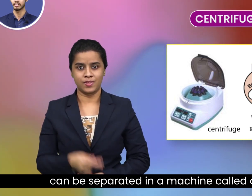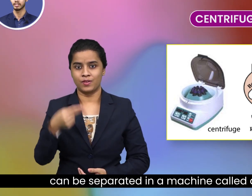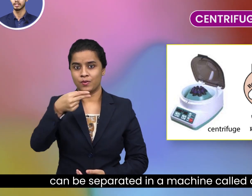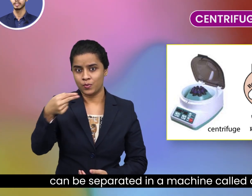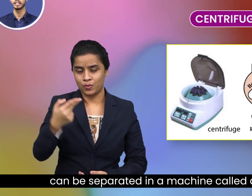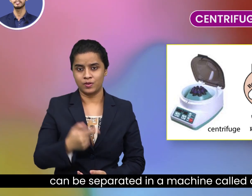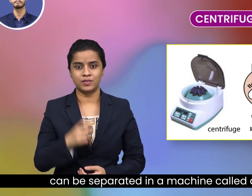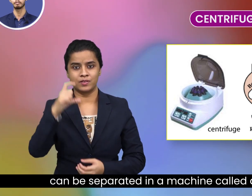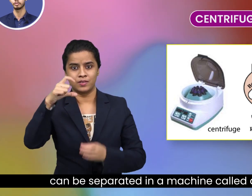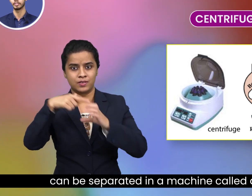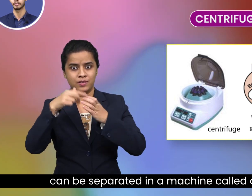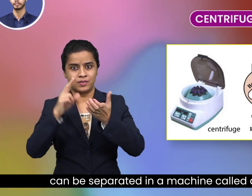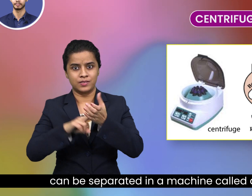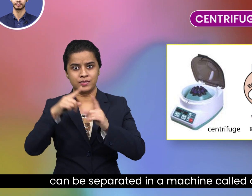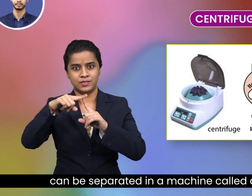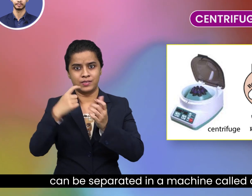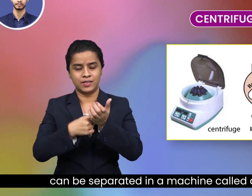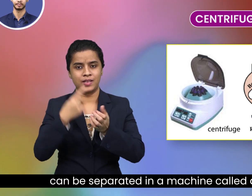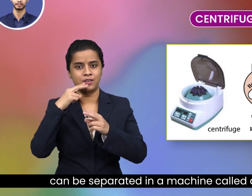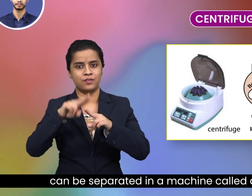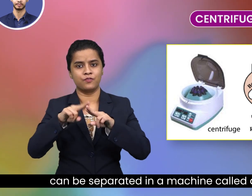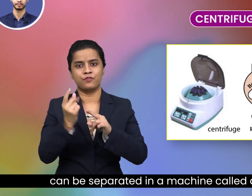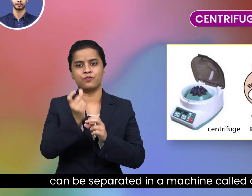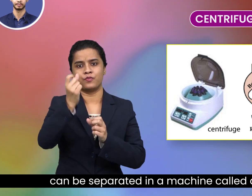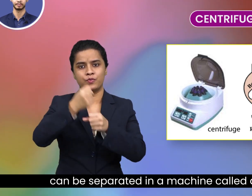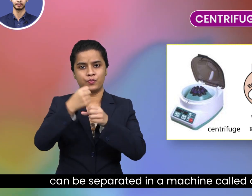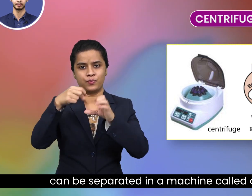called a centrifuge.